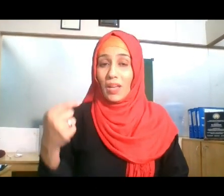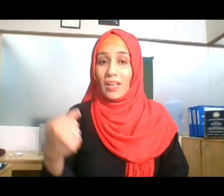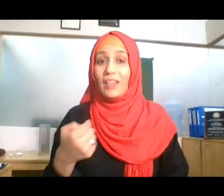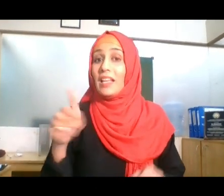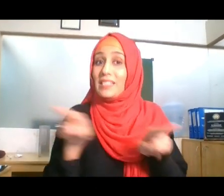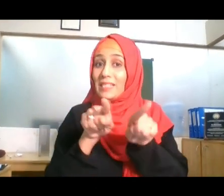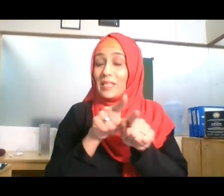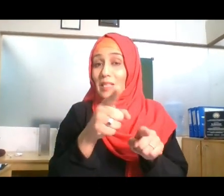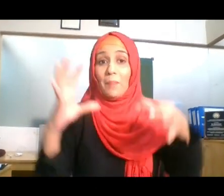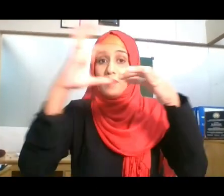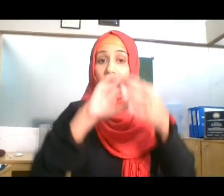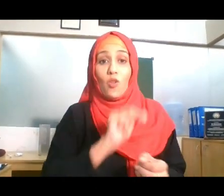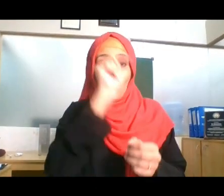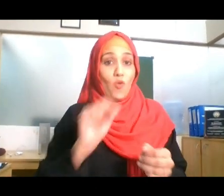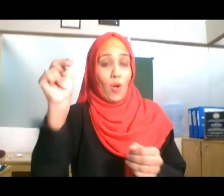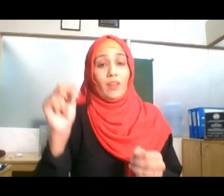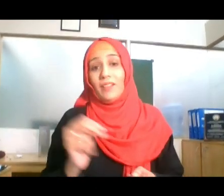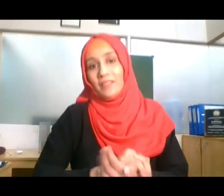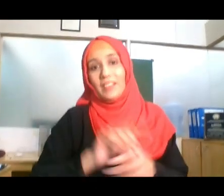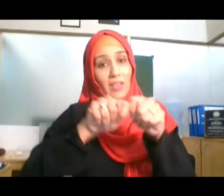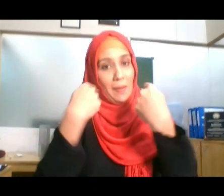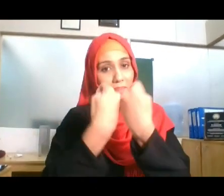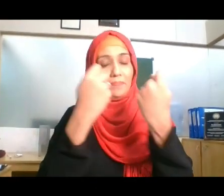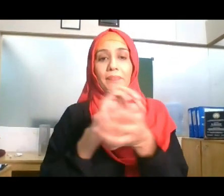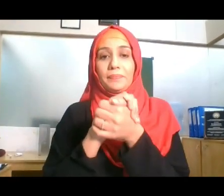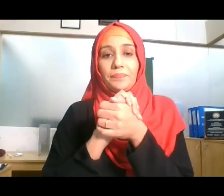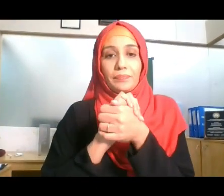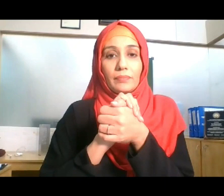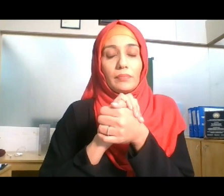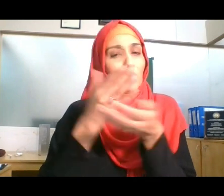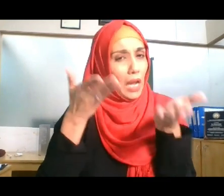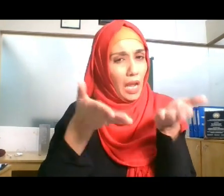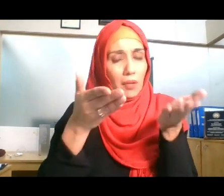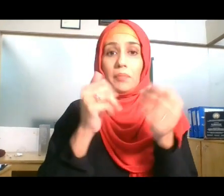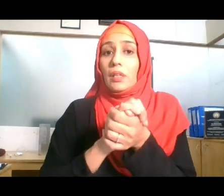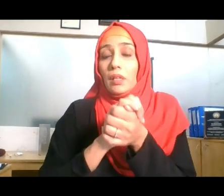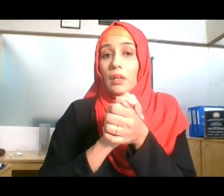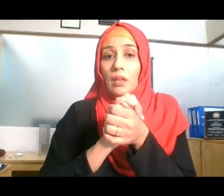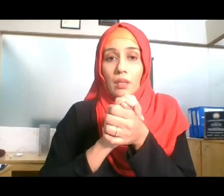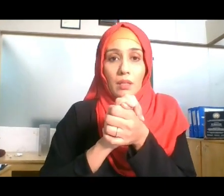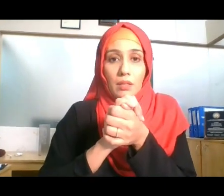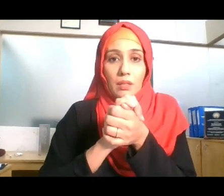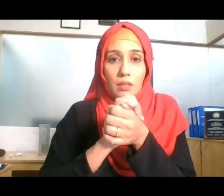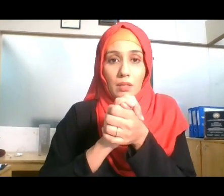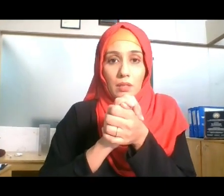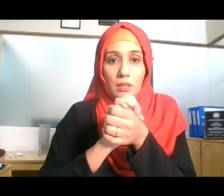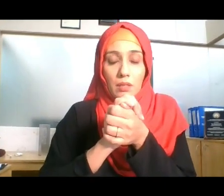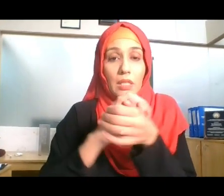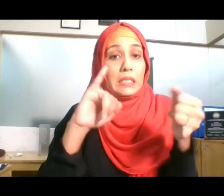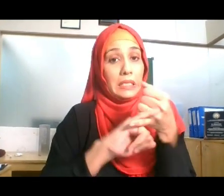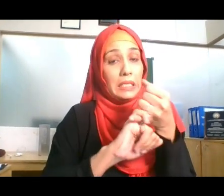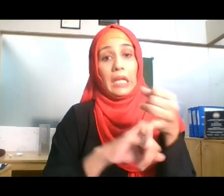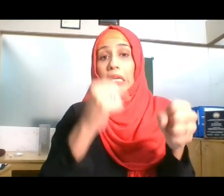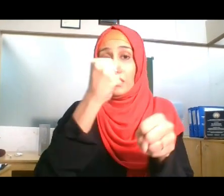Nations. So congratulations, Omera, to you and your team. But most recently, in response to the Secretary General's call for